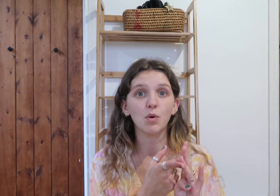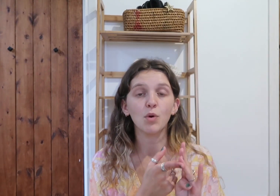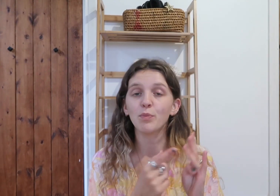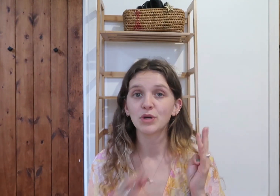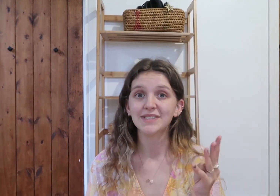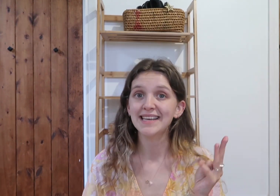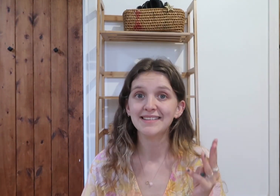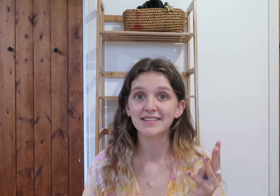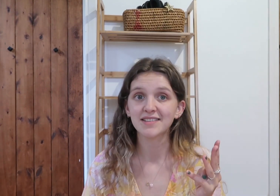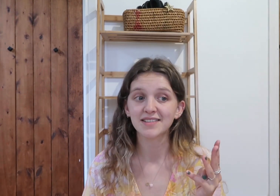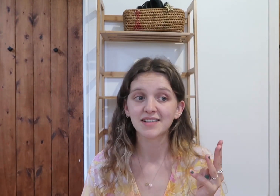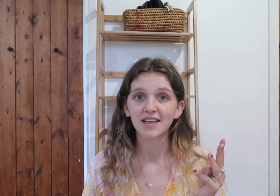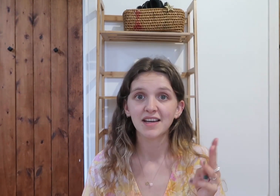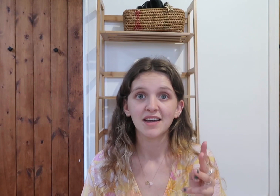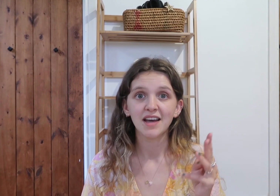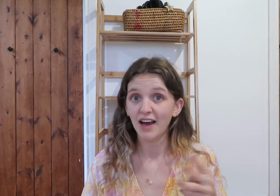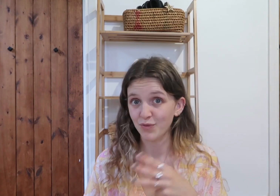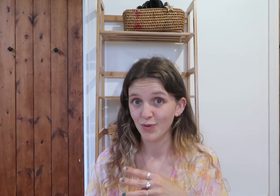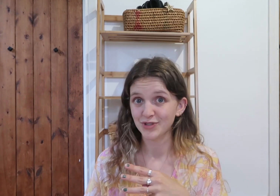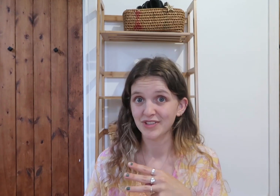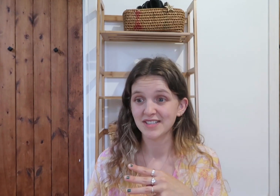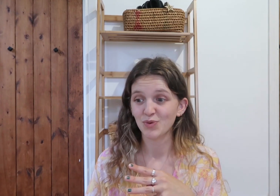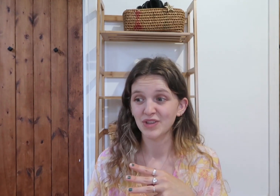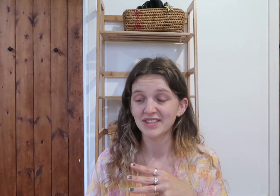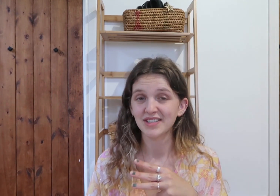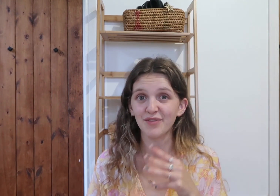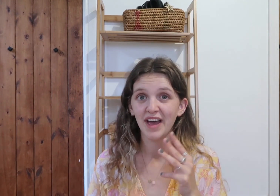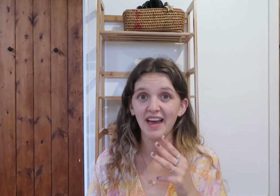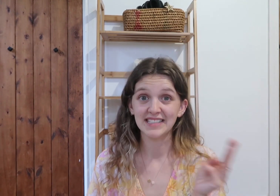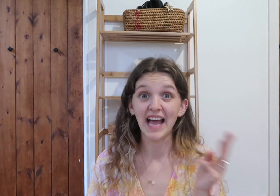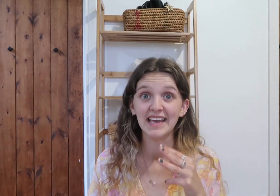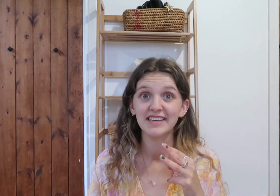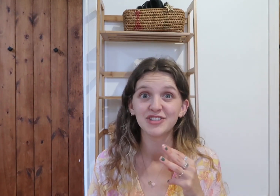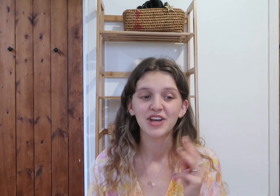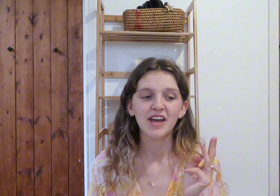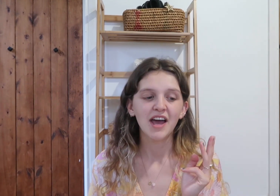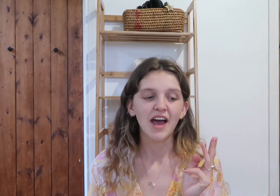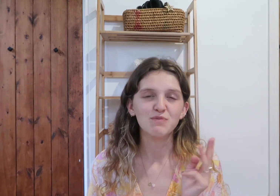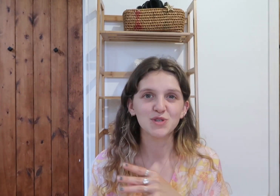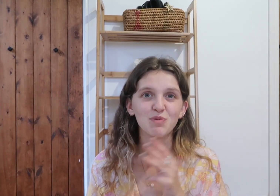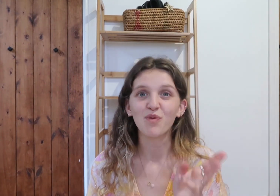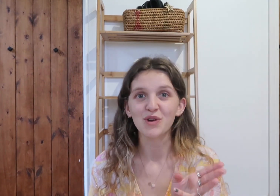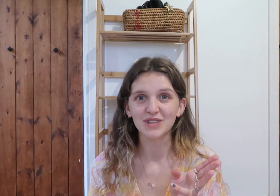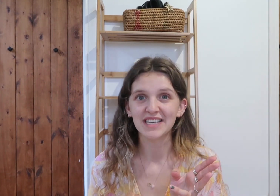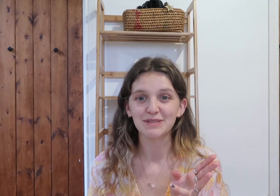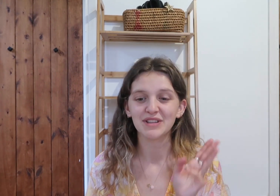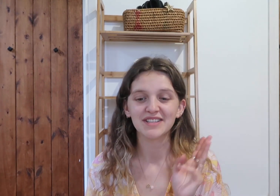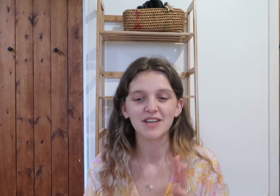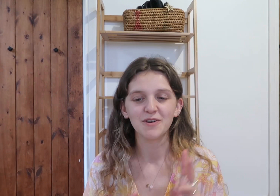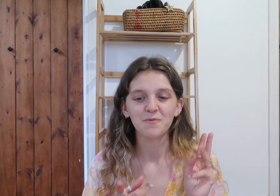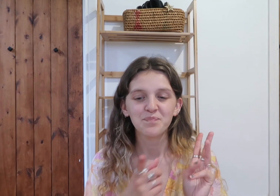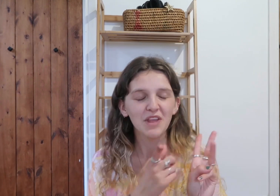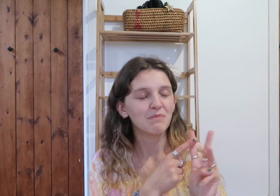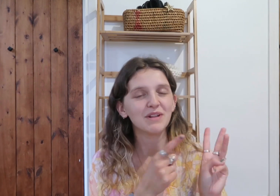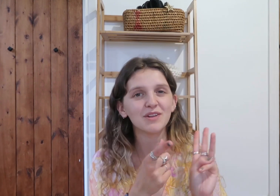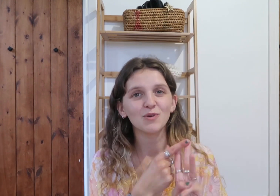more, because he didn't have water at this point of his age, and this was before he got to 6 months. So milk, all